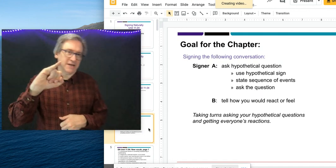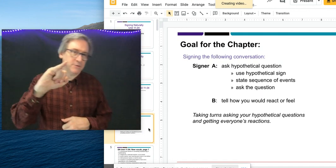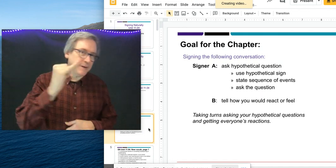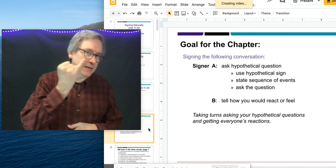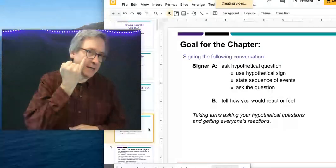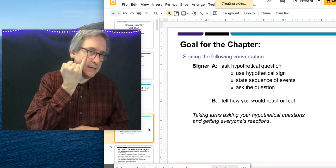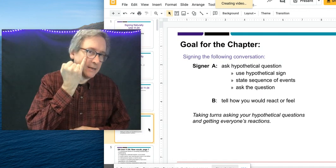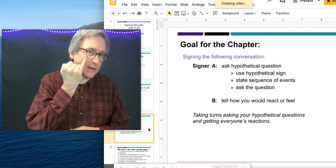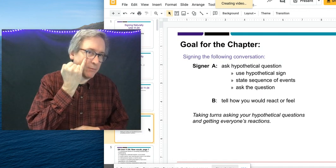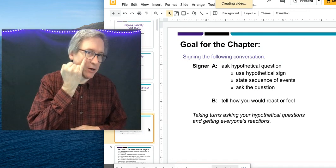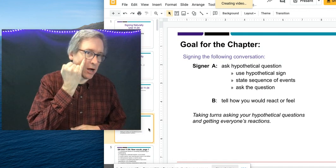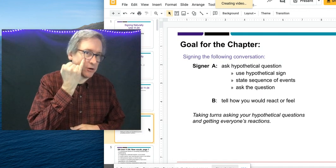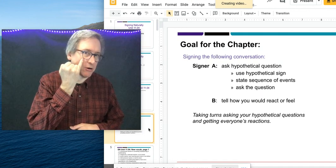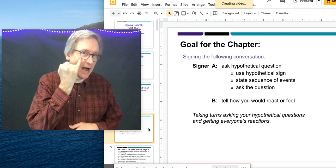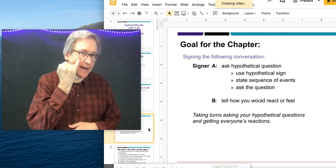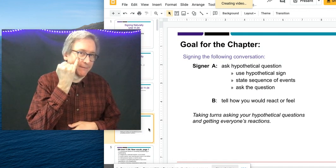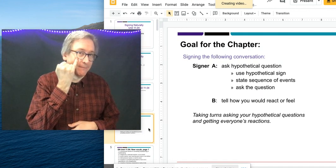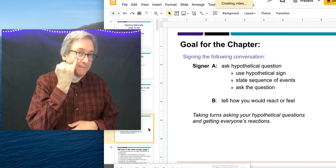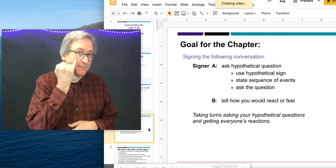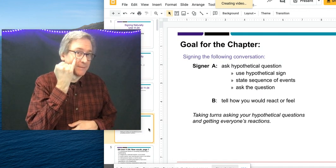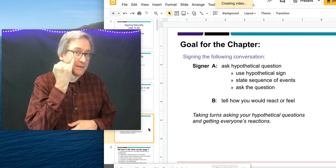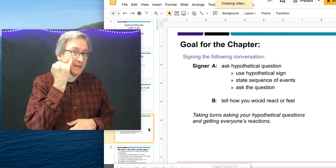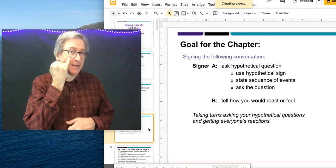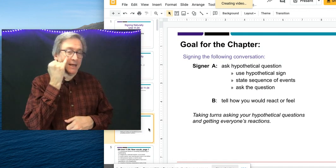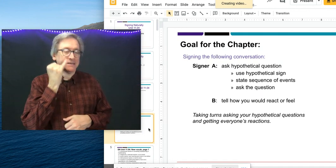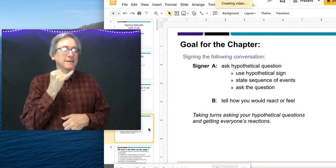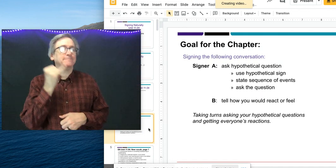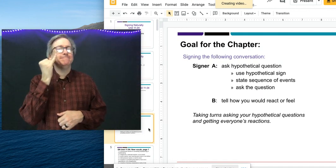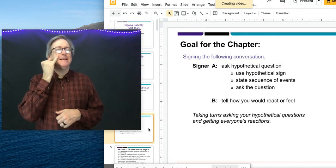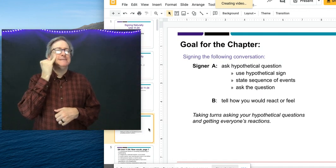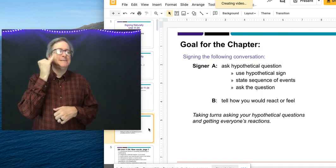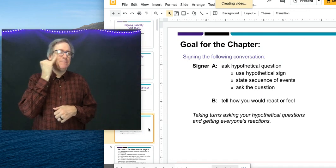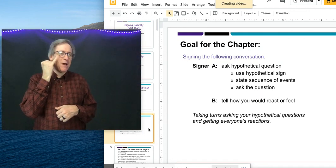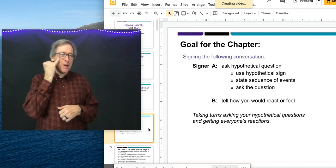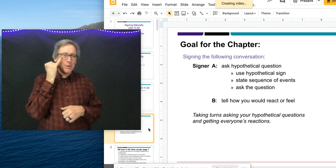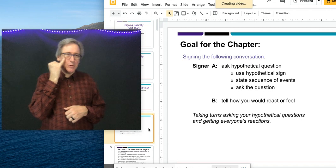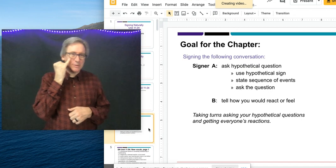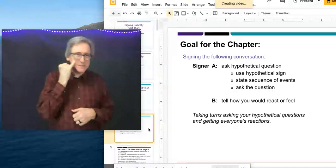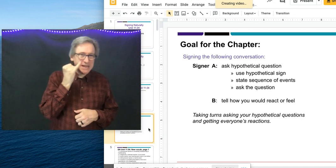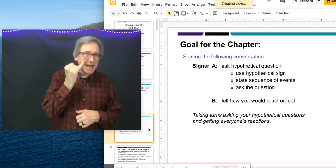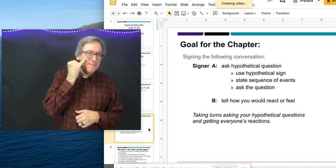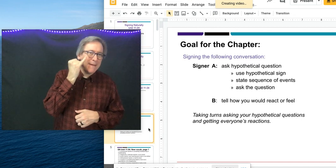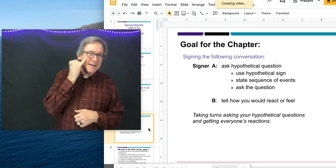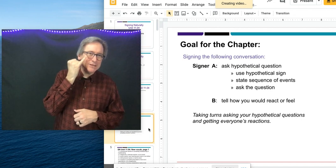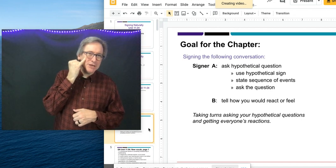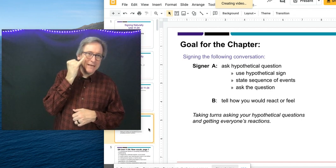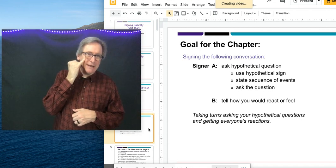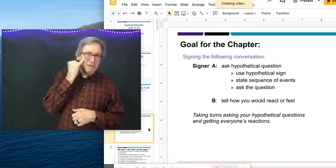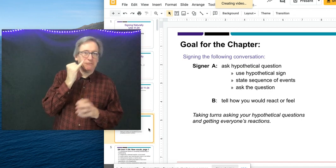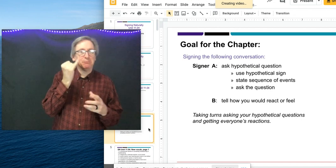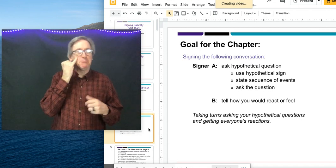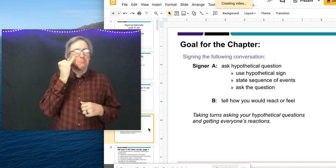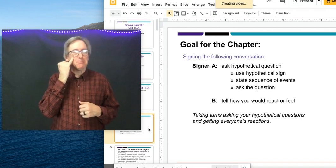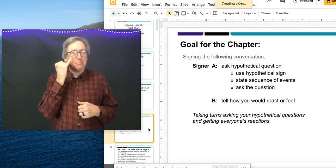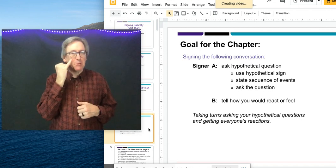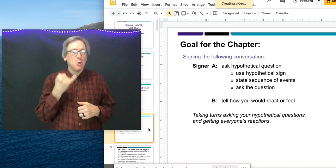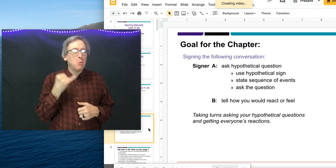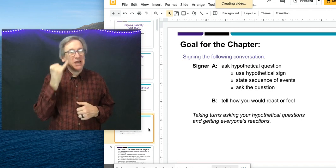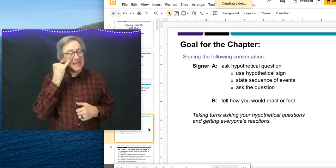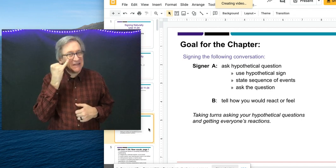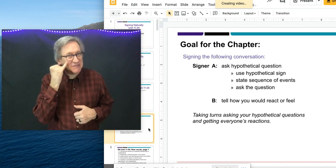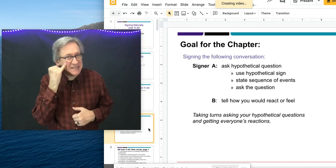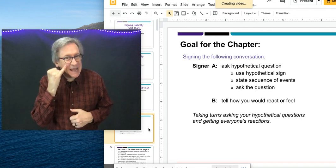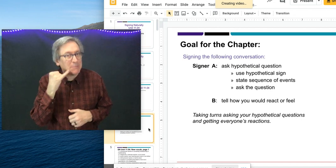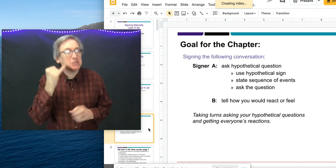if you take your pinky and put it under your eye, it's like, suppose, imagine if,